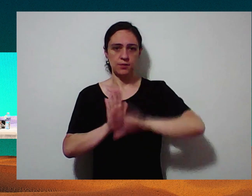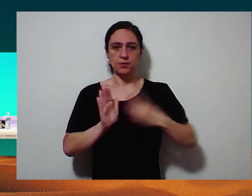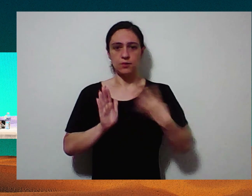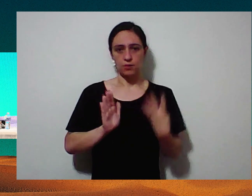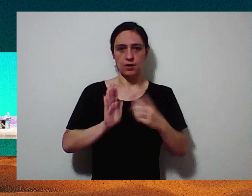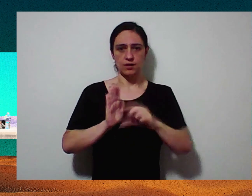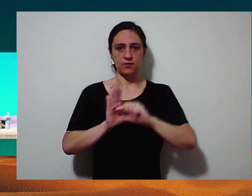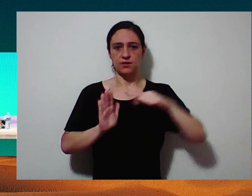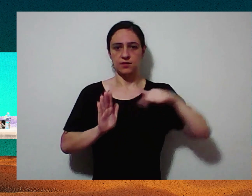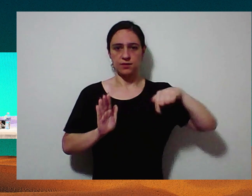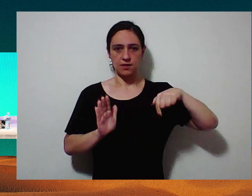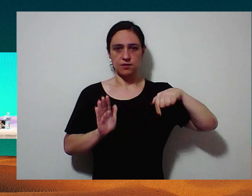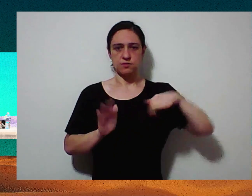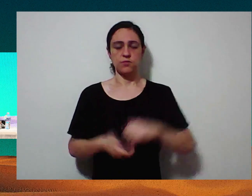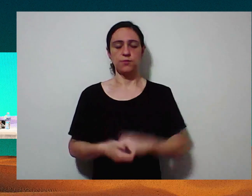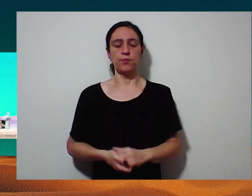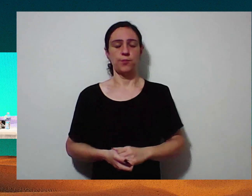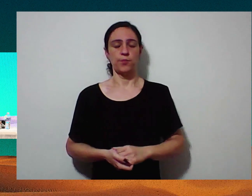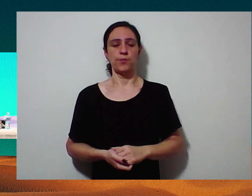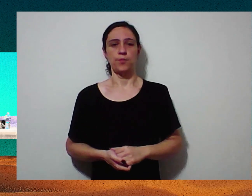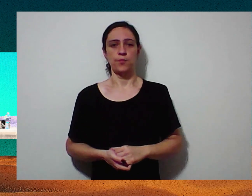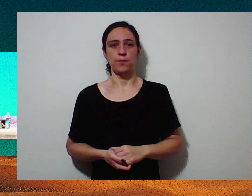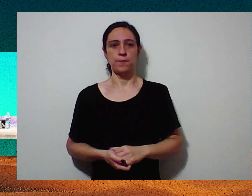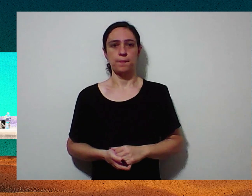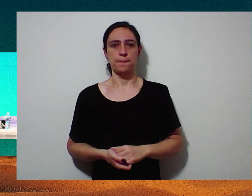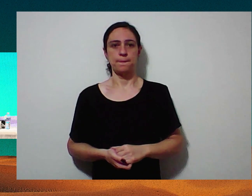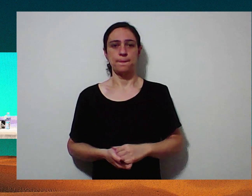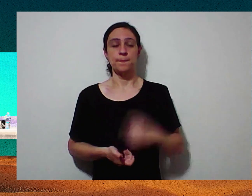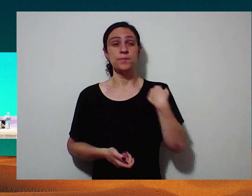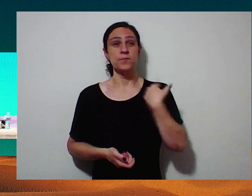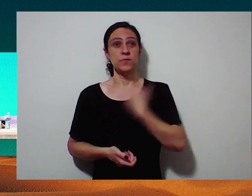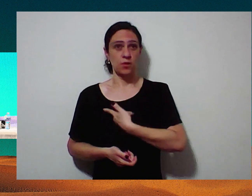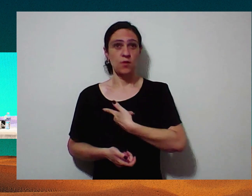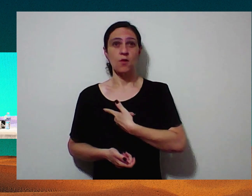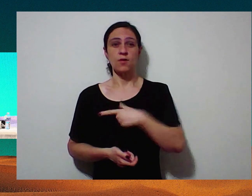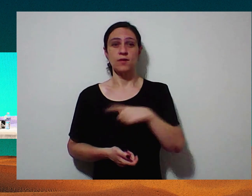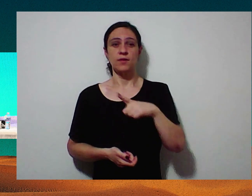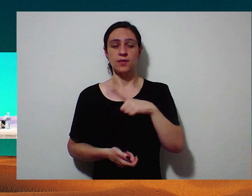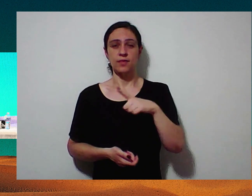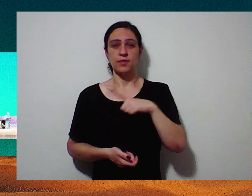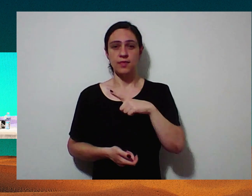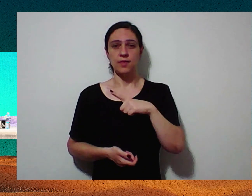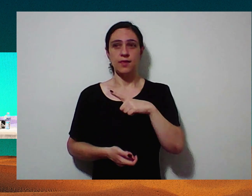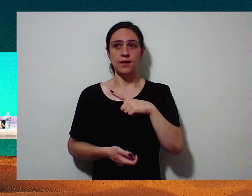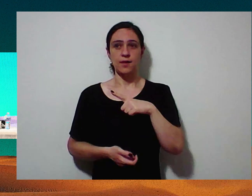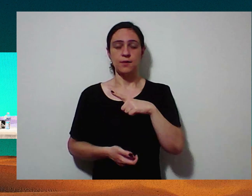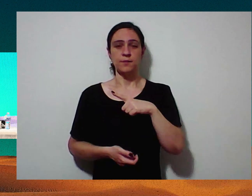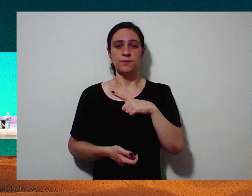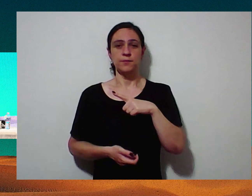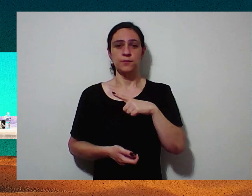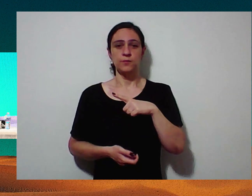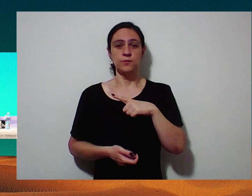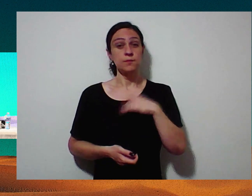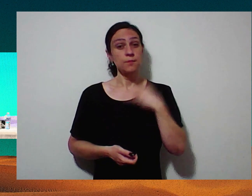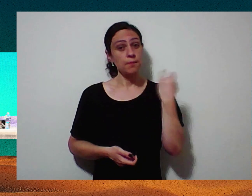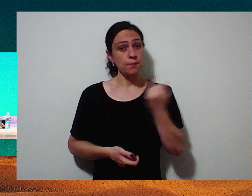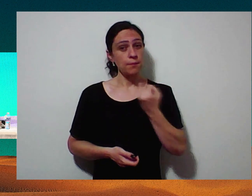says, Temos, porém, esse tesouro em vasos de barro. but we have this treasure in earthen